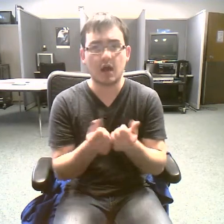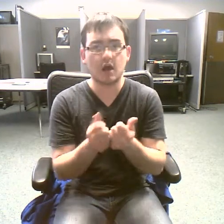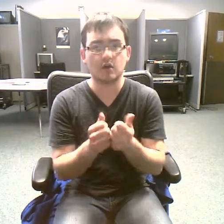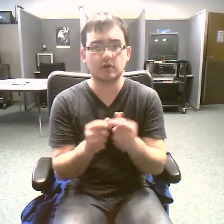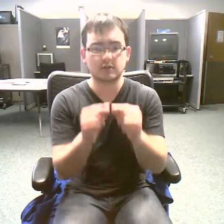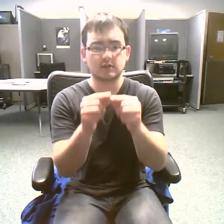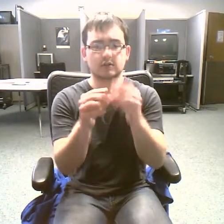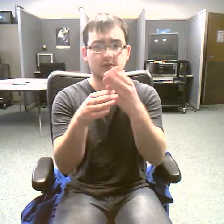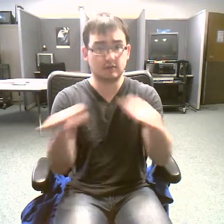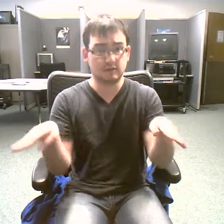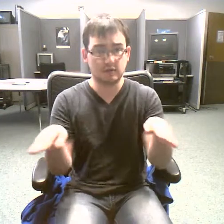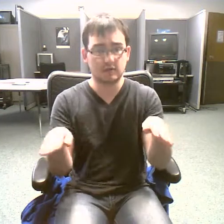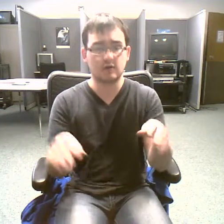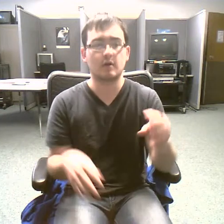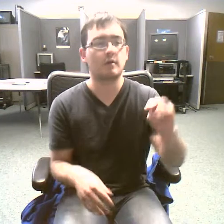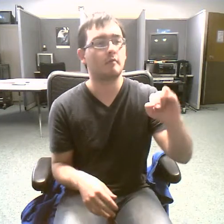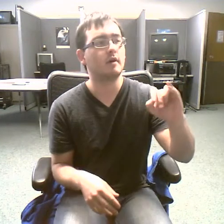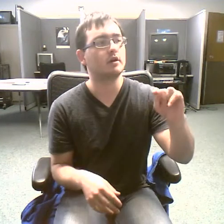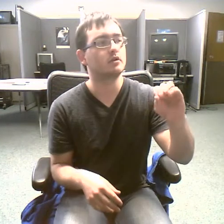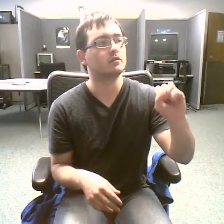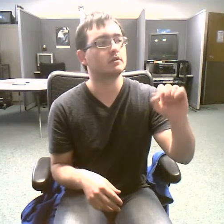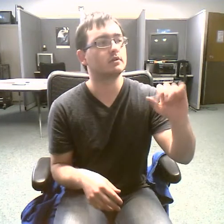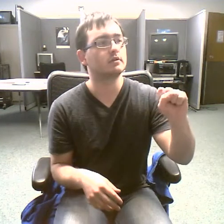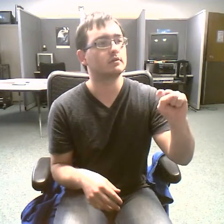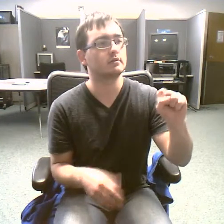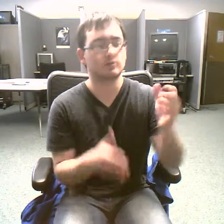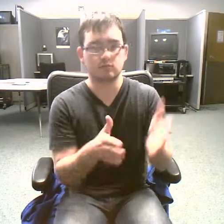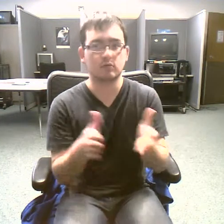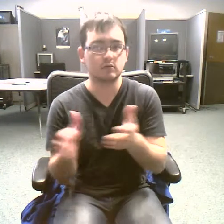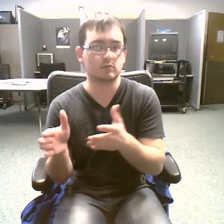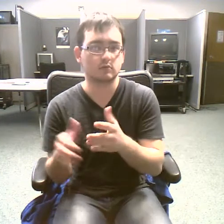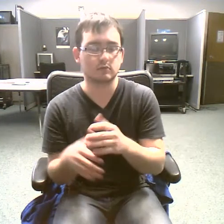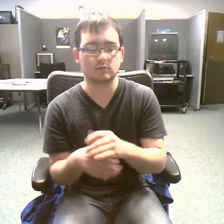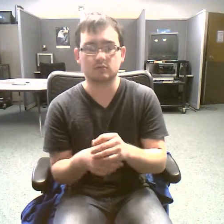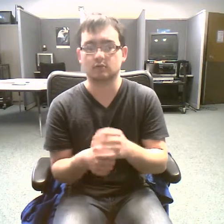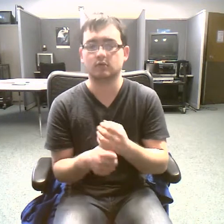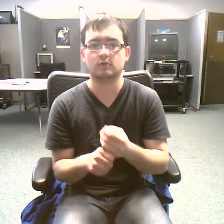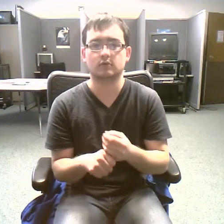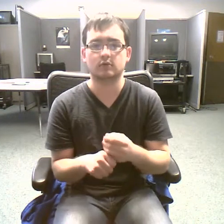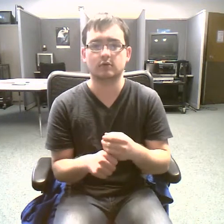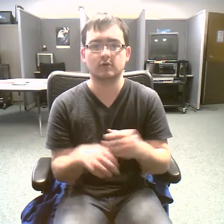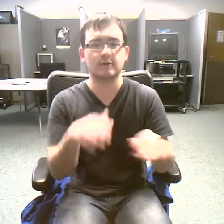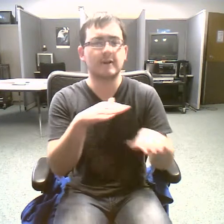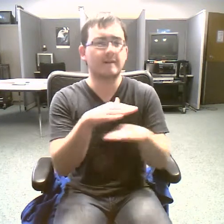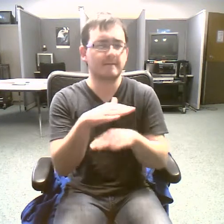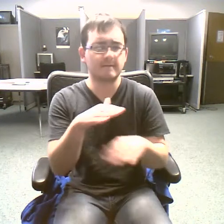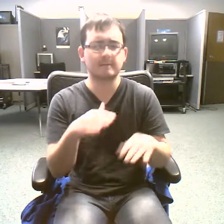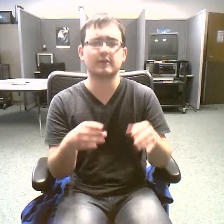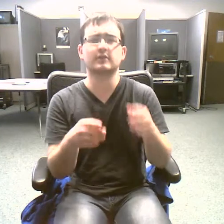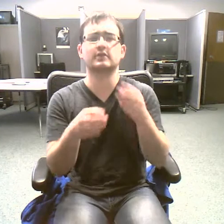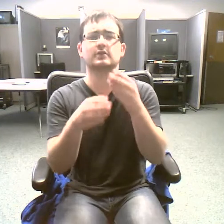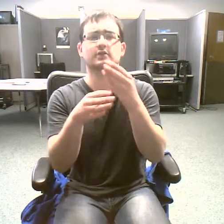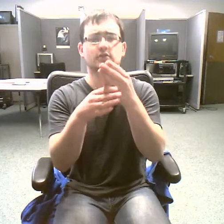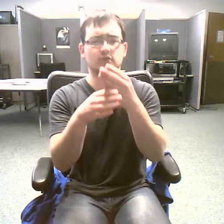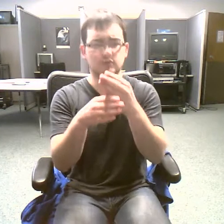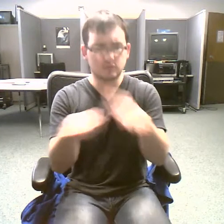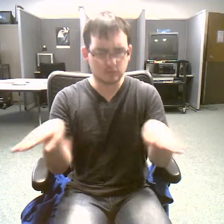remember is that mitosis is the simple duplication of a cell in all of its parts. It duplicates